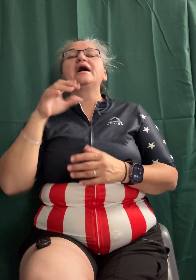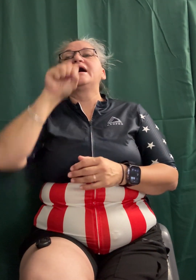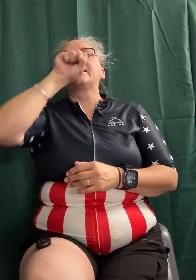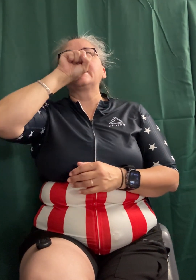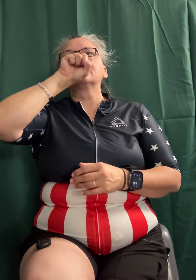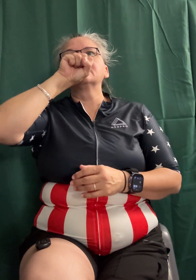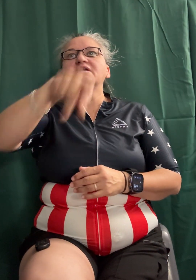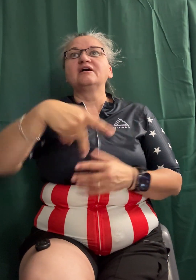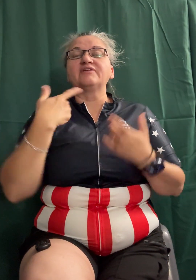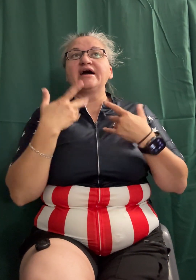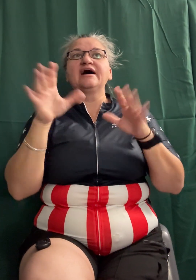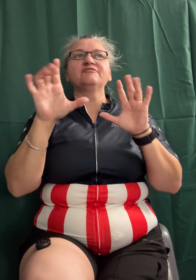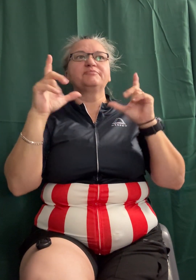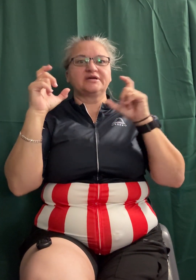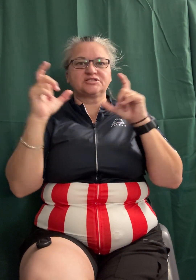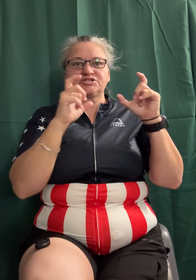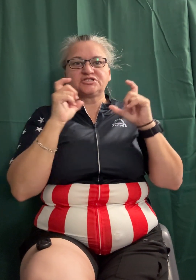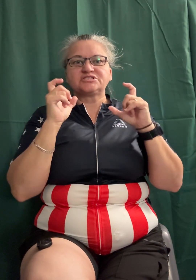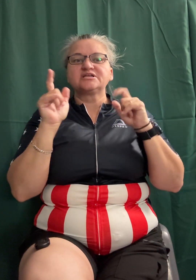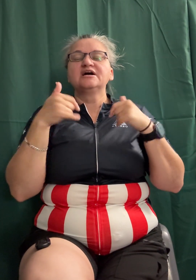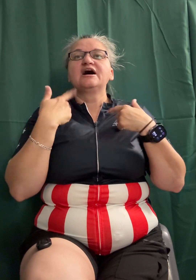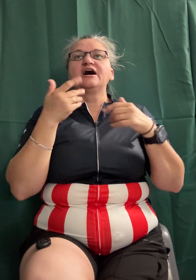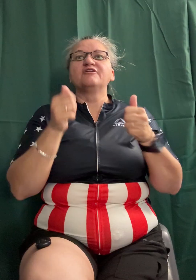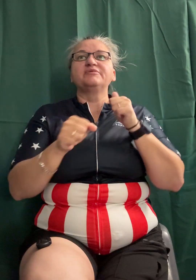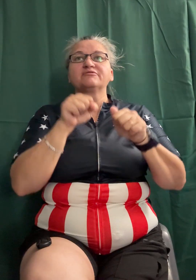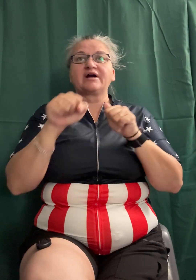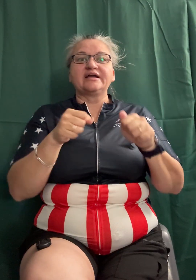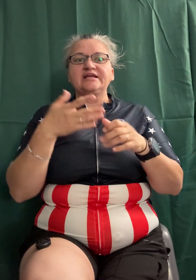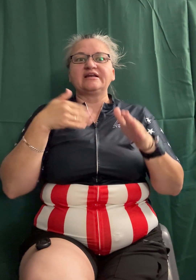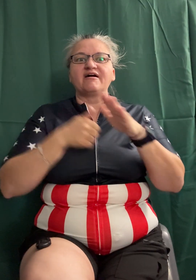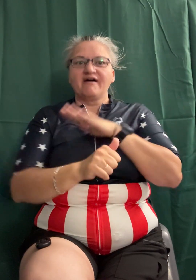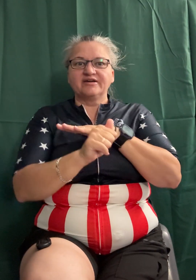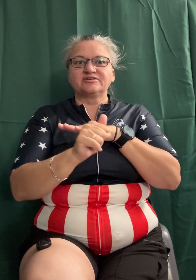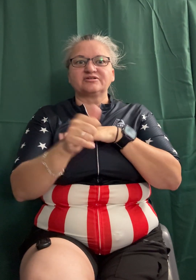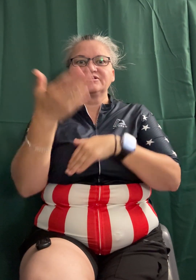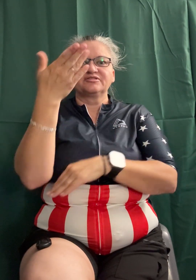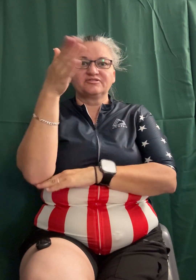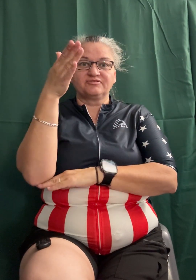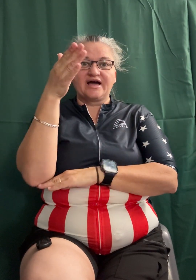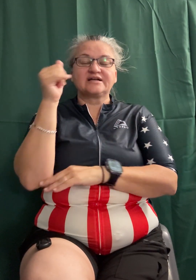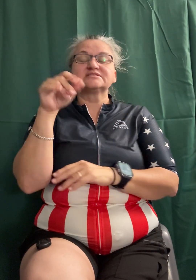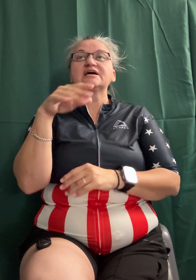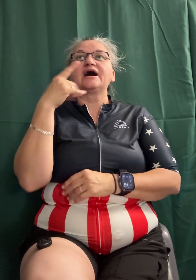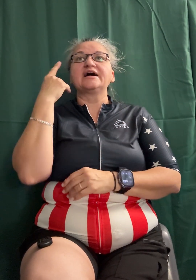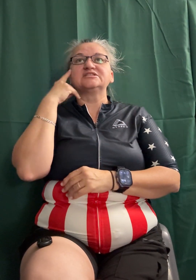And I have pictures of me riding under the flags.